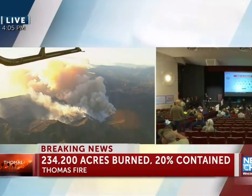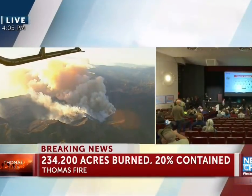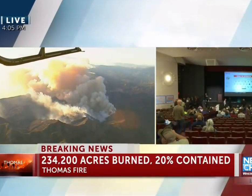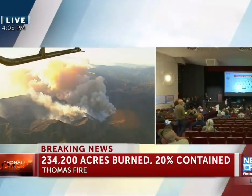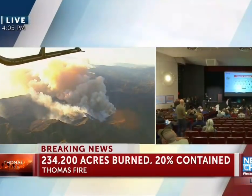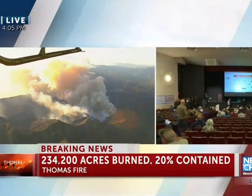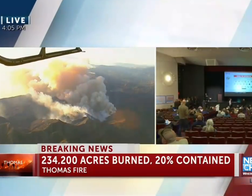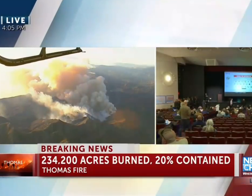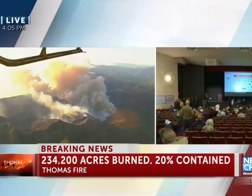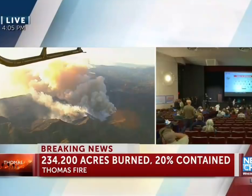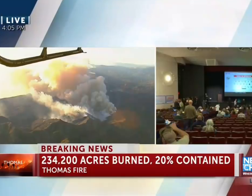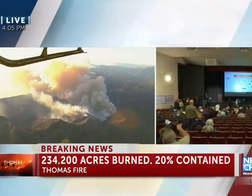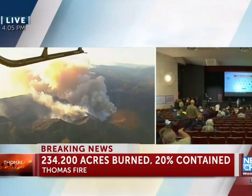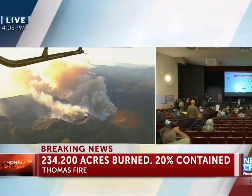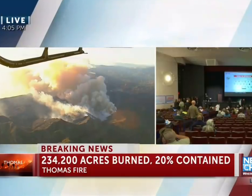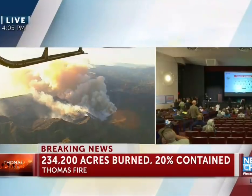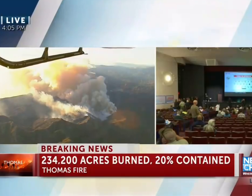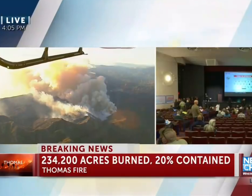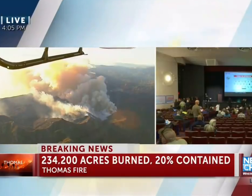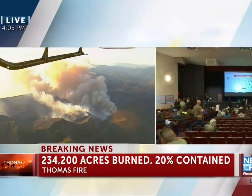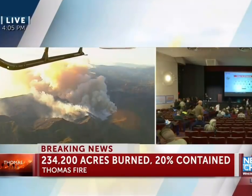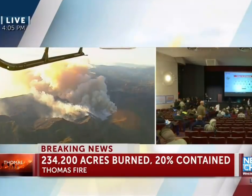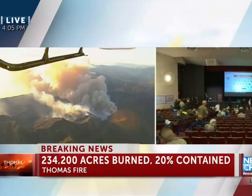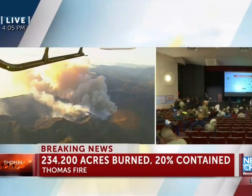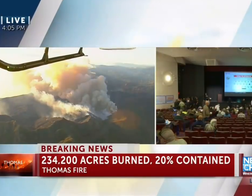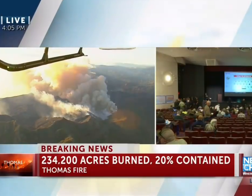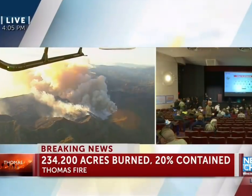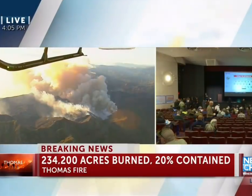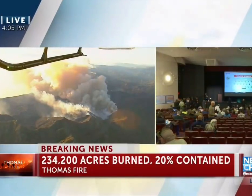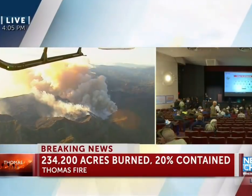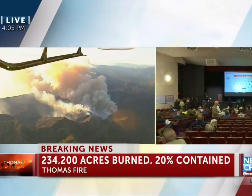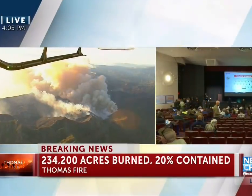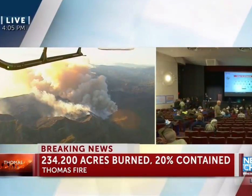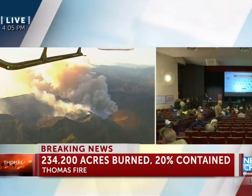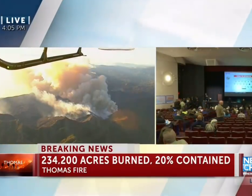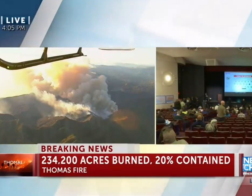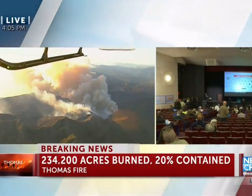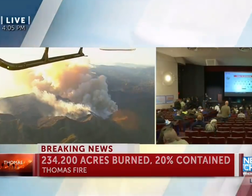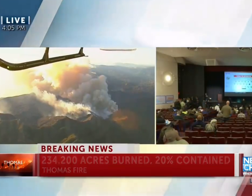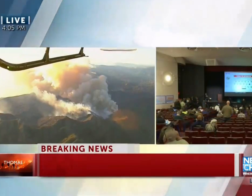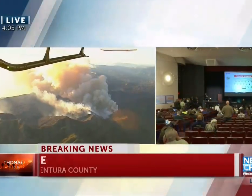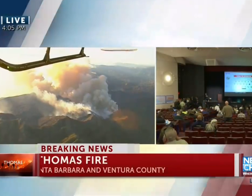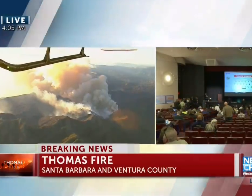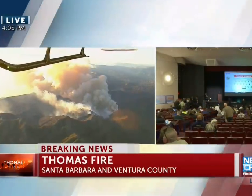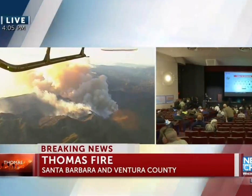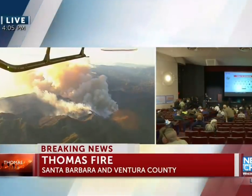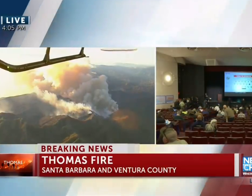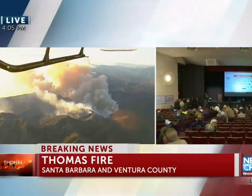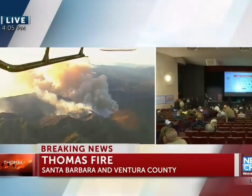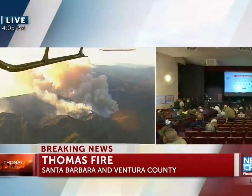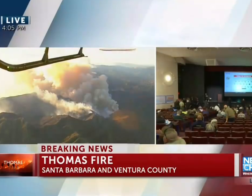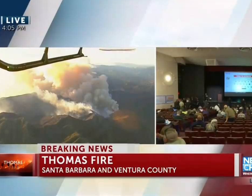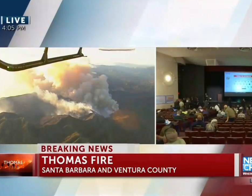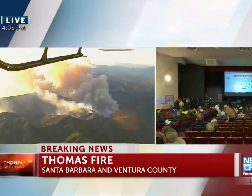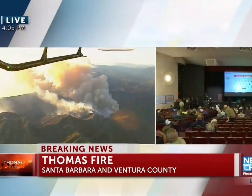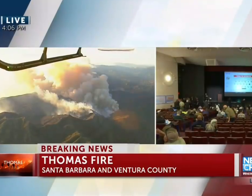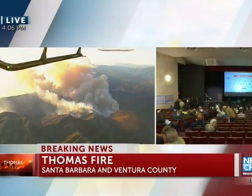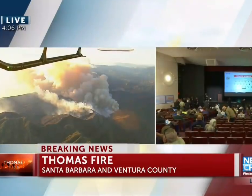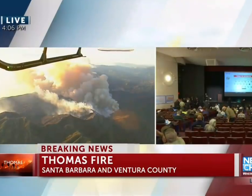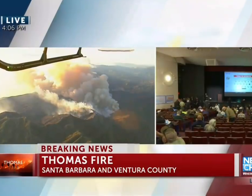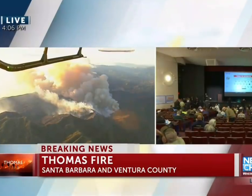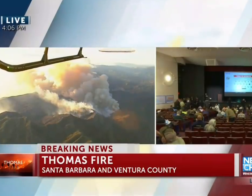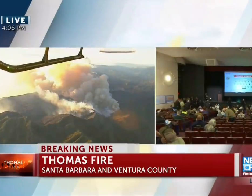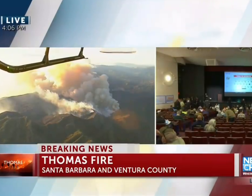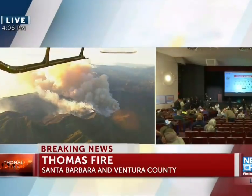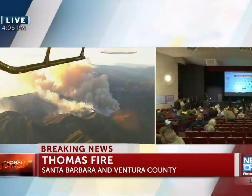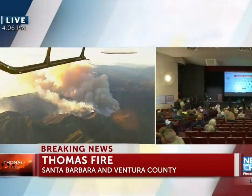up 60,000 acres in a day, and it does it with no wind. It's burning through such heavy fuel, and it's since day one.